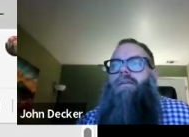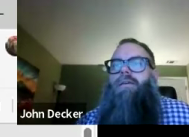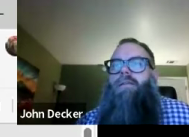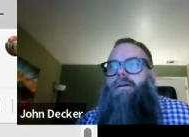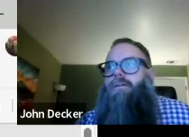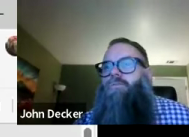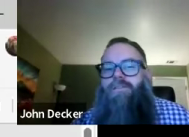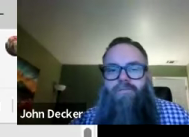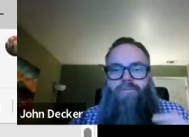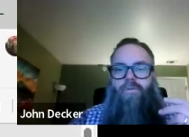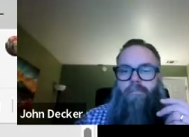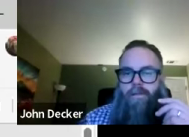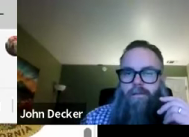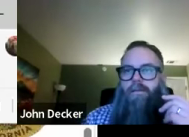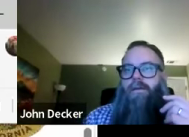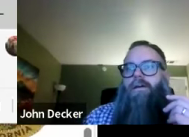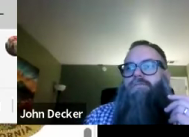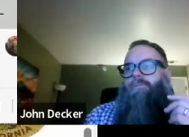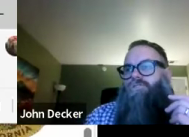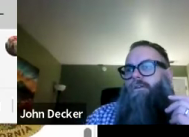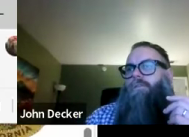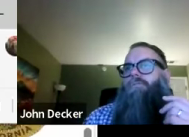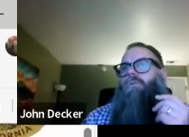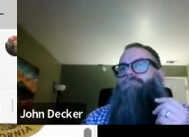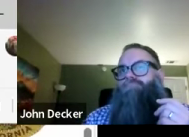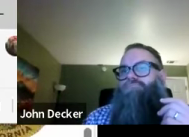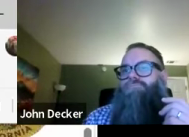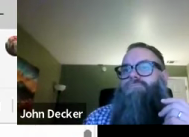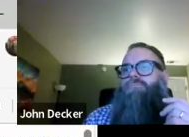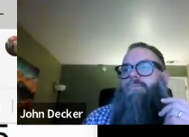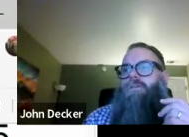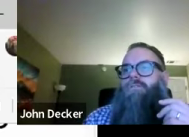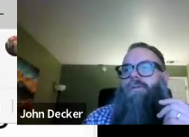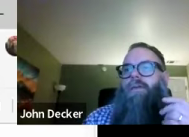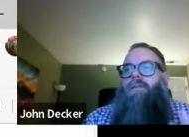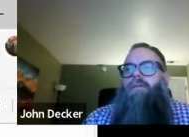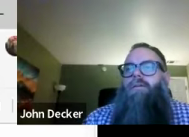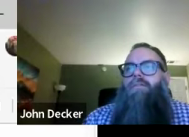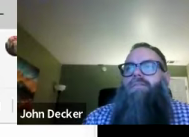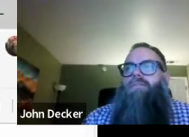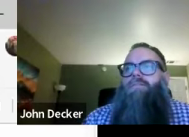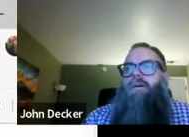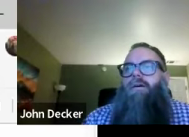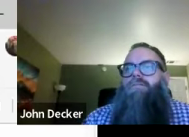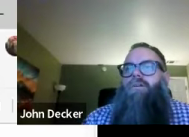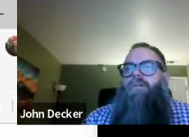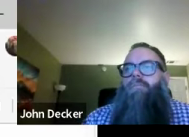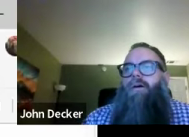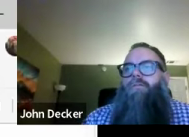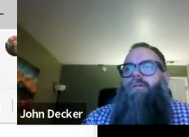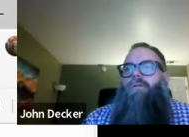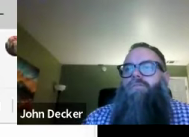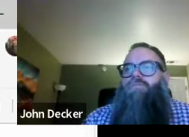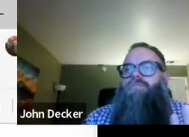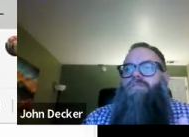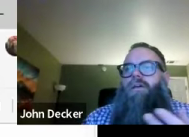We haven't had it in directive form to be able to share with everyone. So again, this is